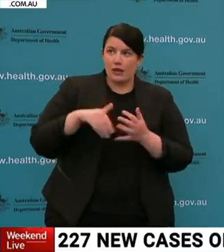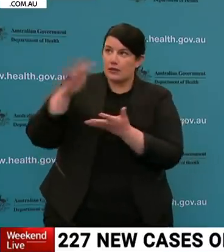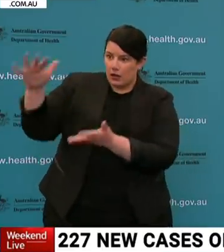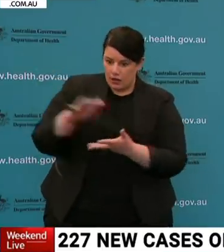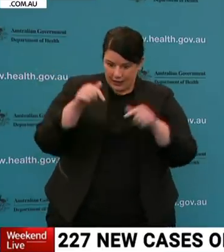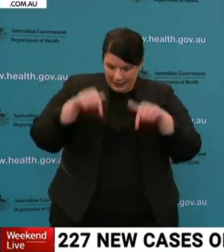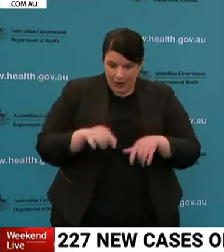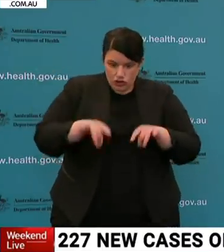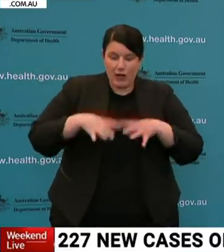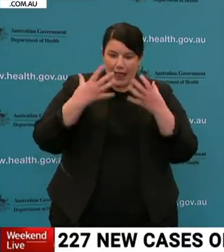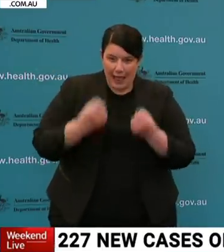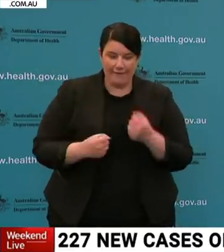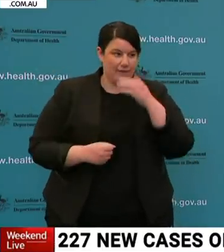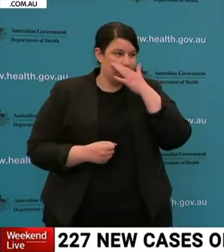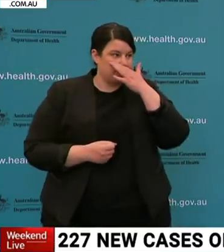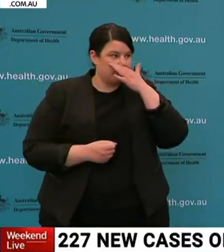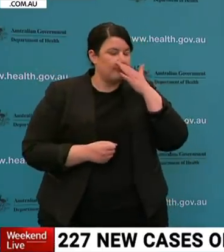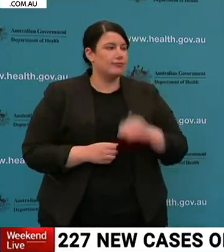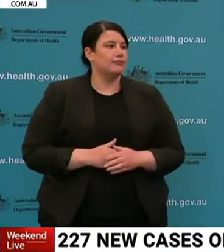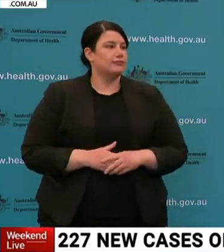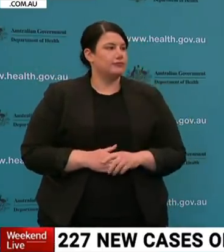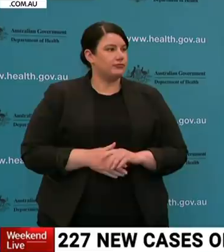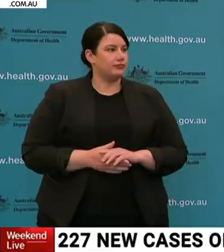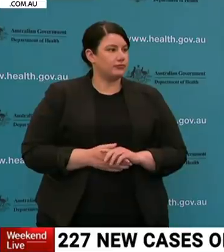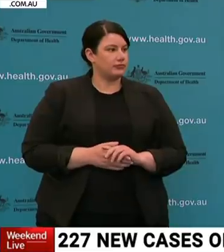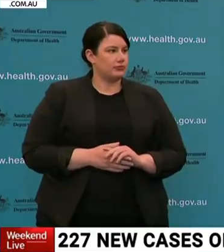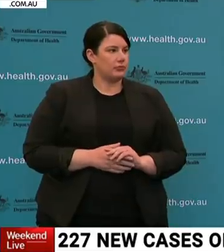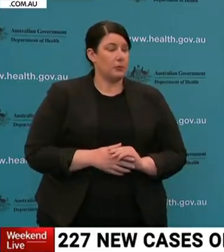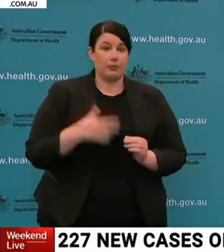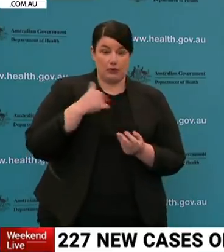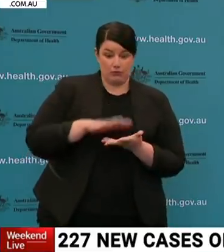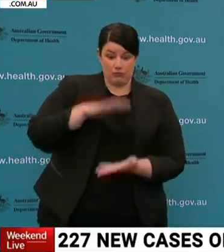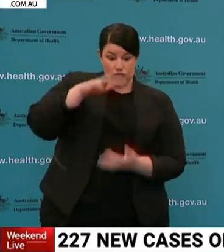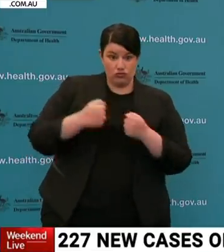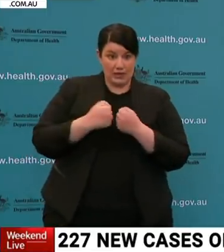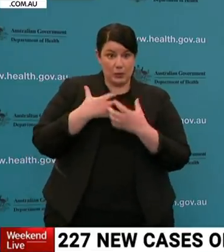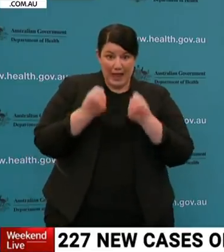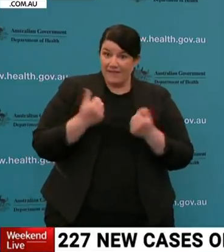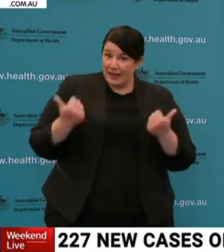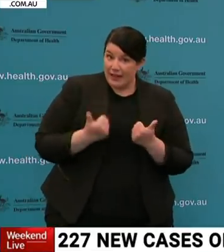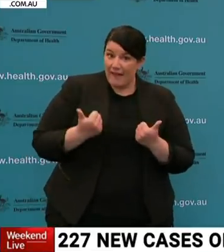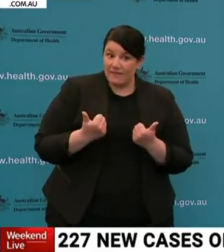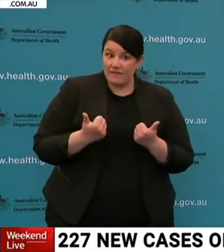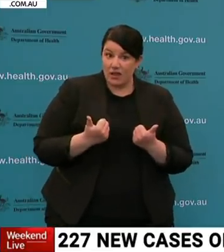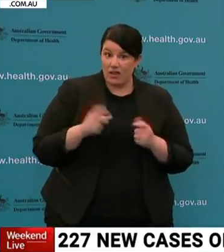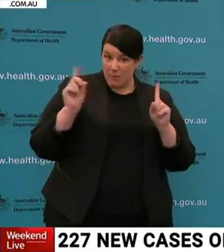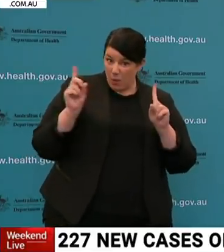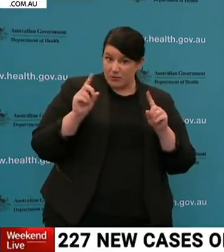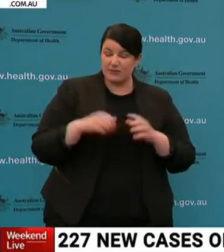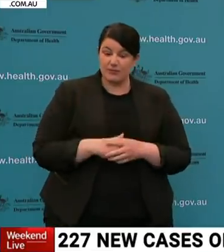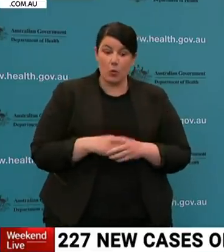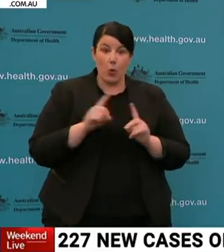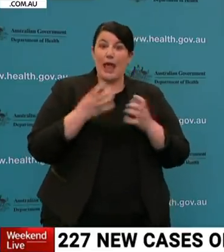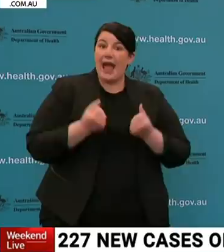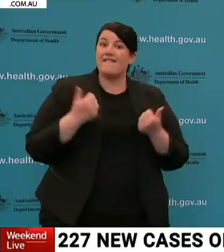shores. Treated with the stockpile that we currently have in Australia? So we're satisfied that the current stockpile in Australia